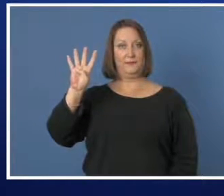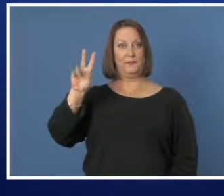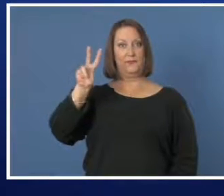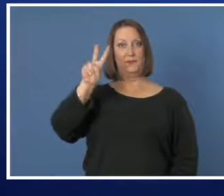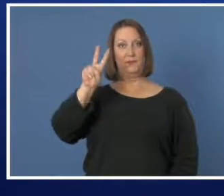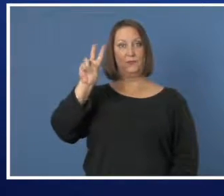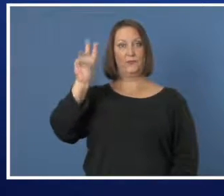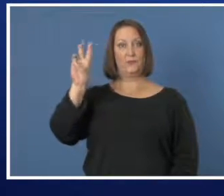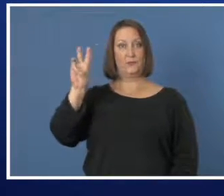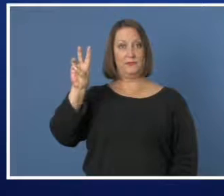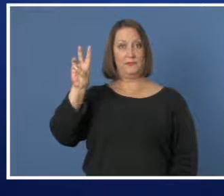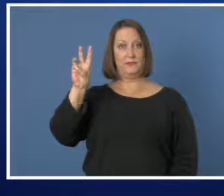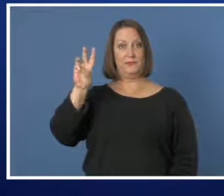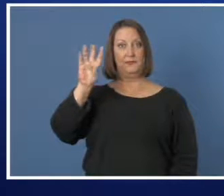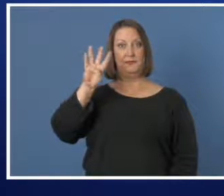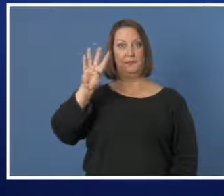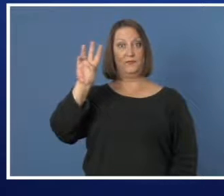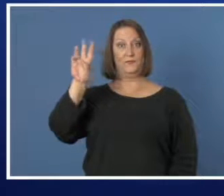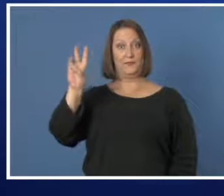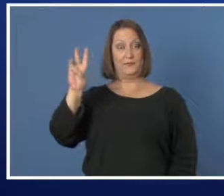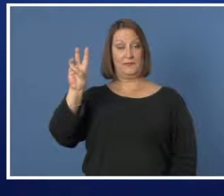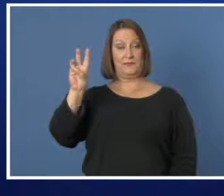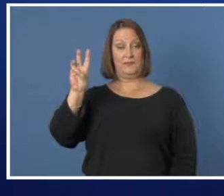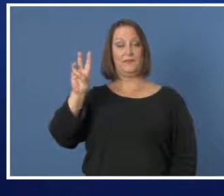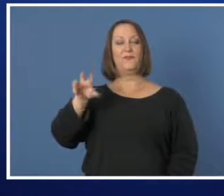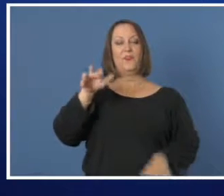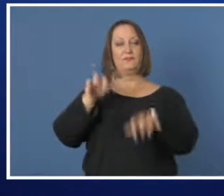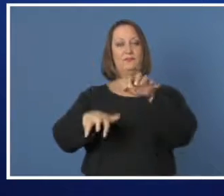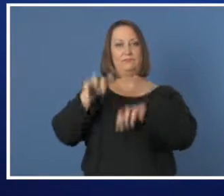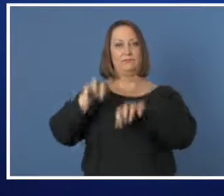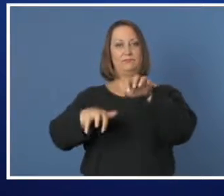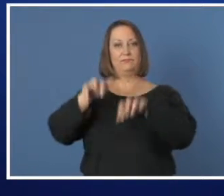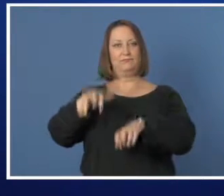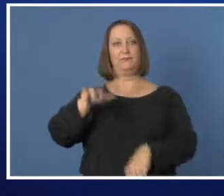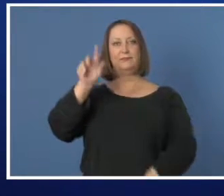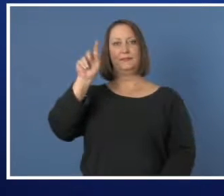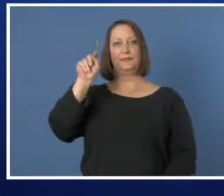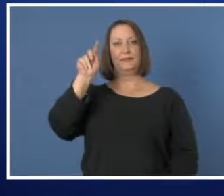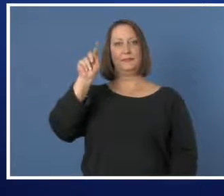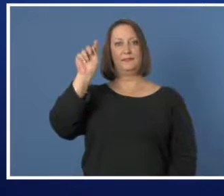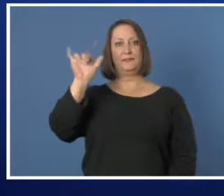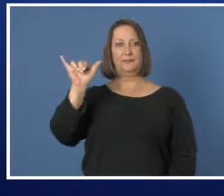-264-2646 For TTY